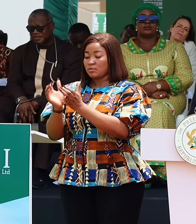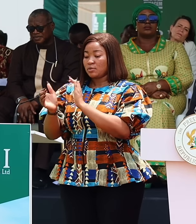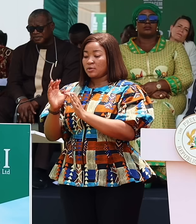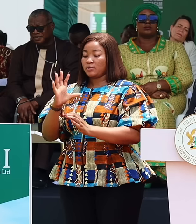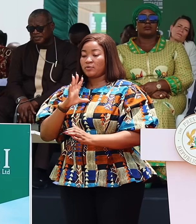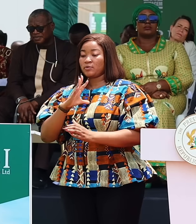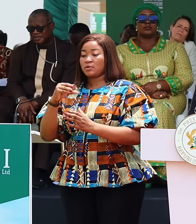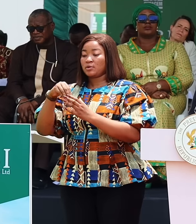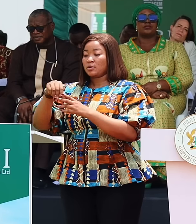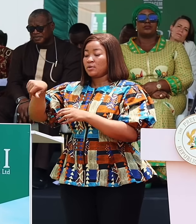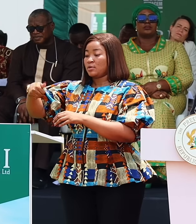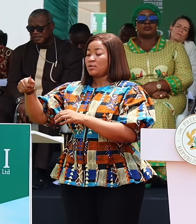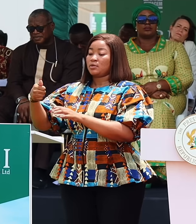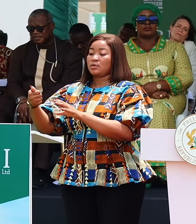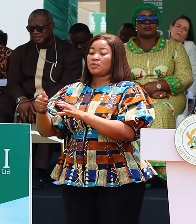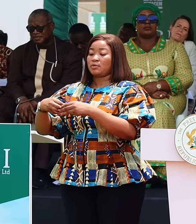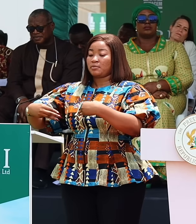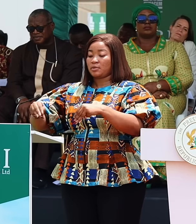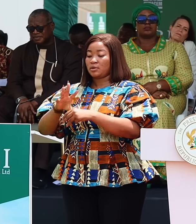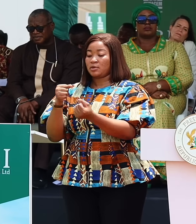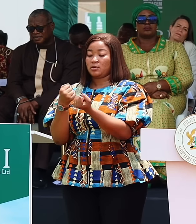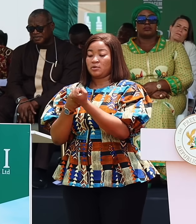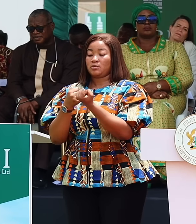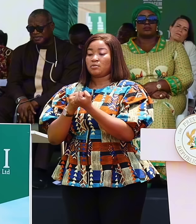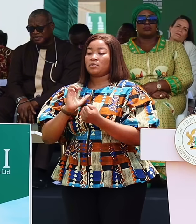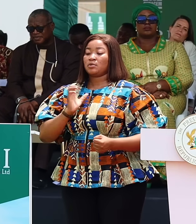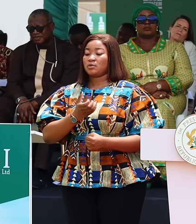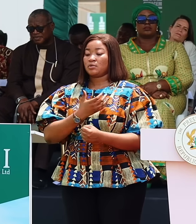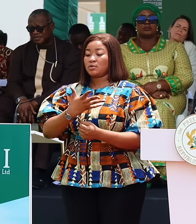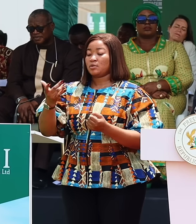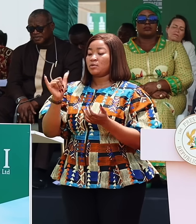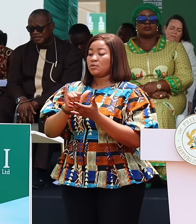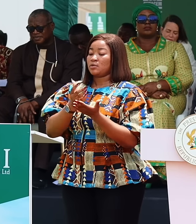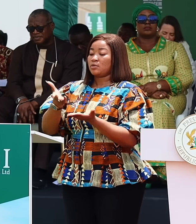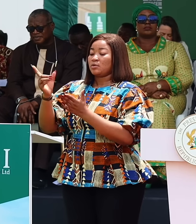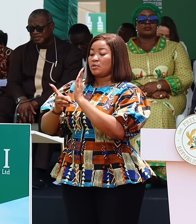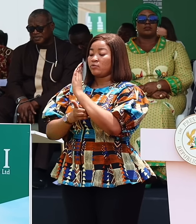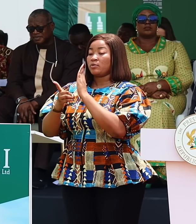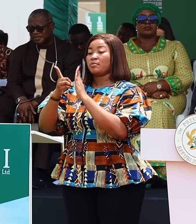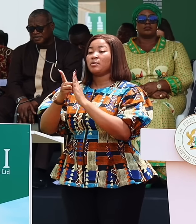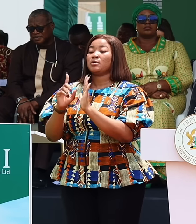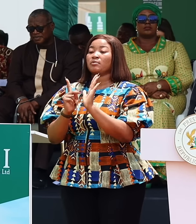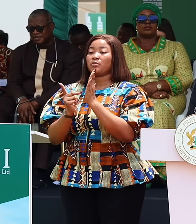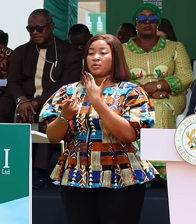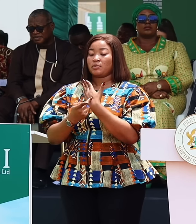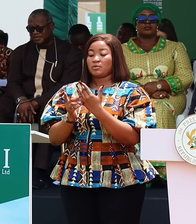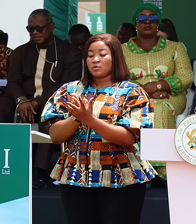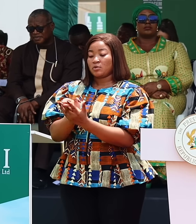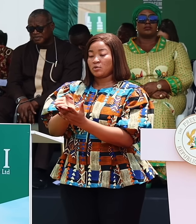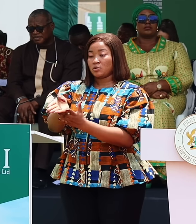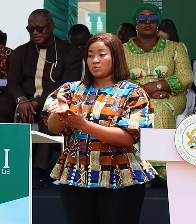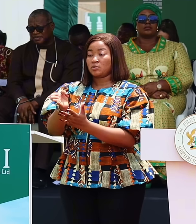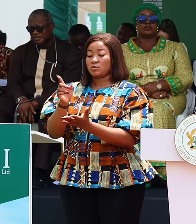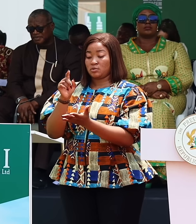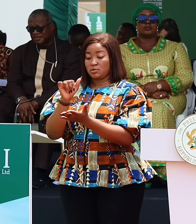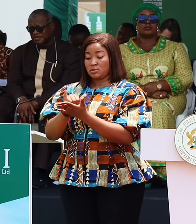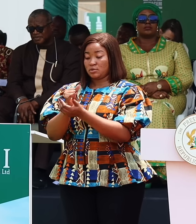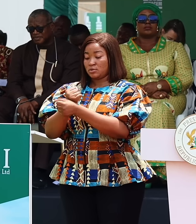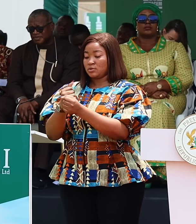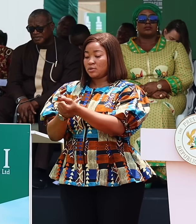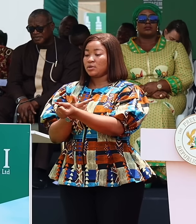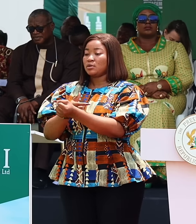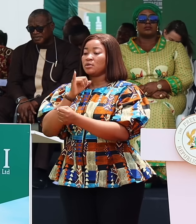in regional markets and support our accelerated export development program. Through such investments,